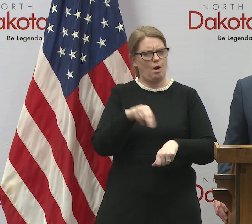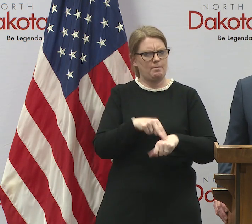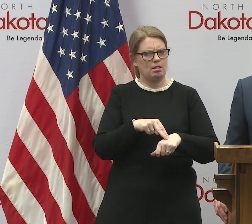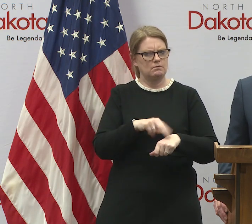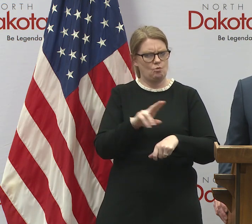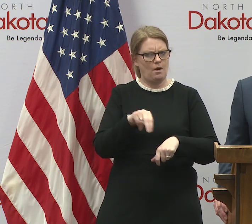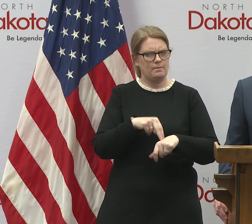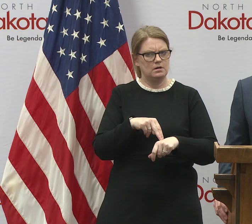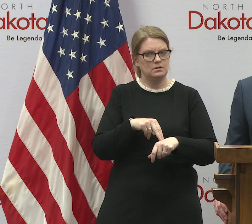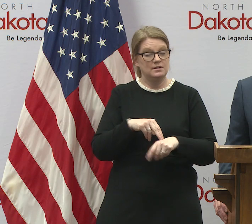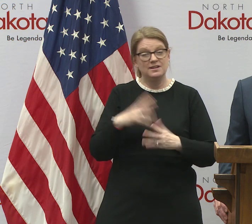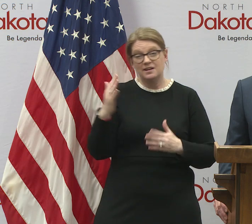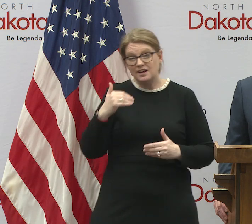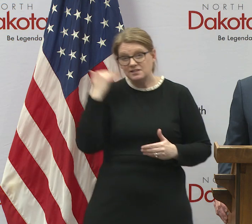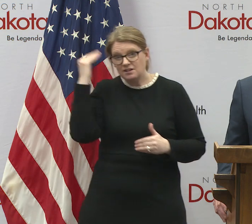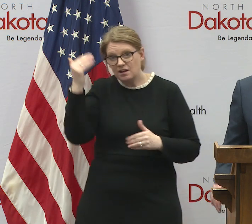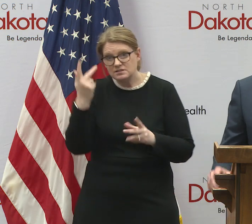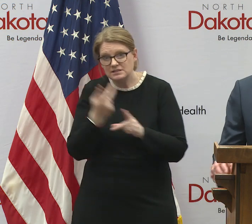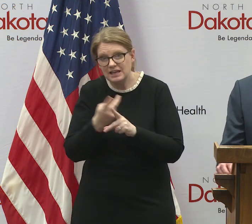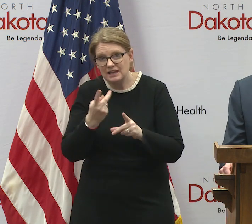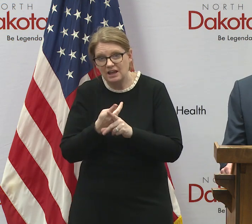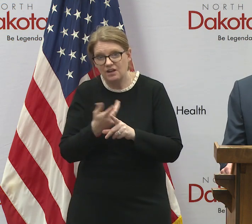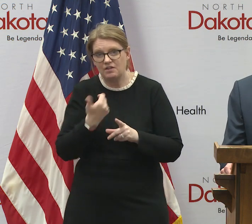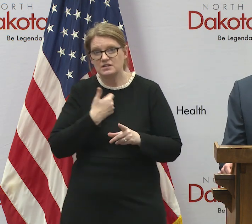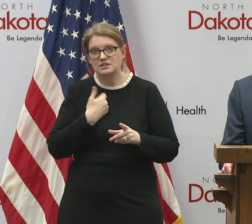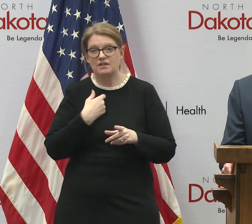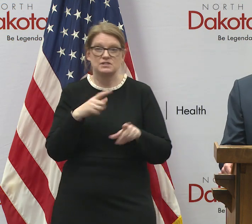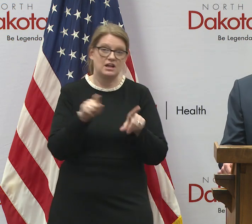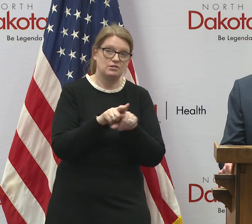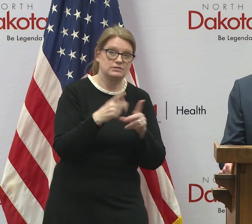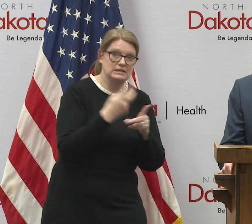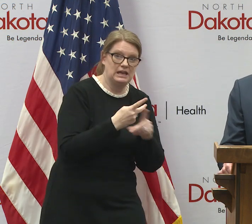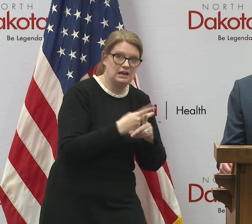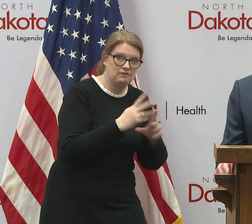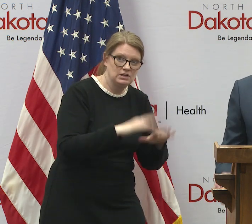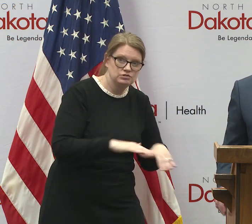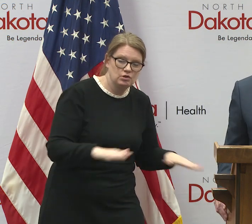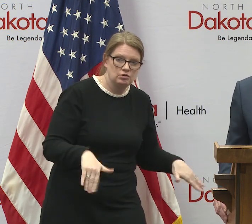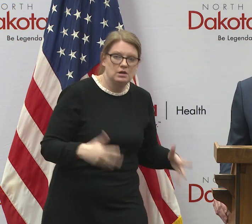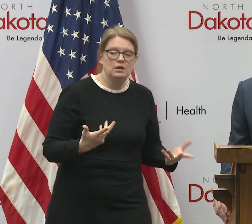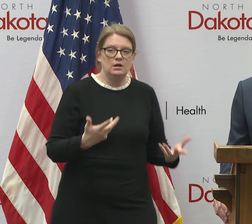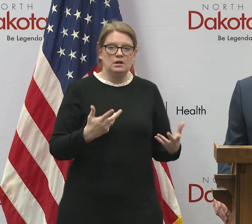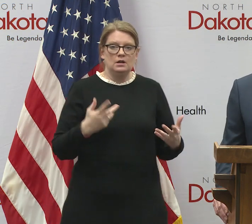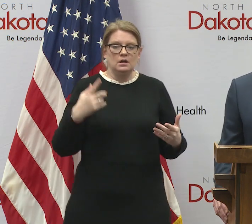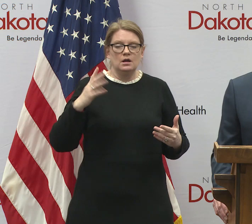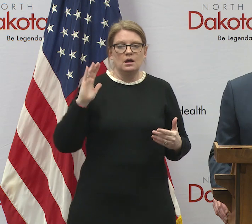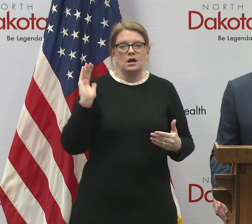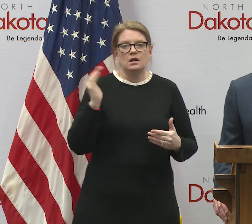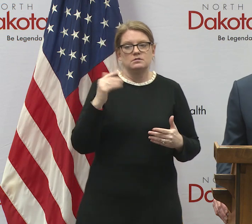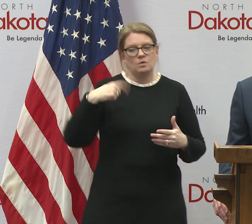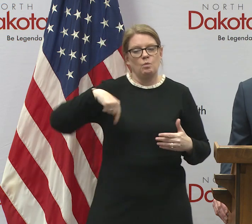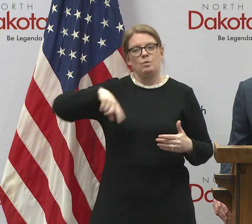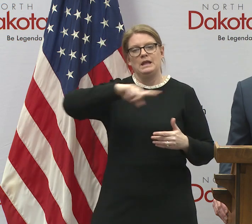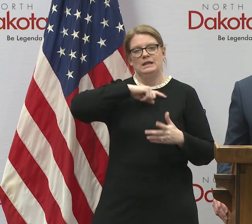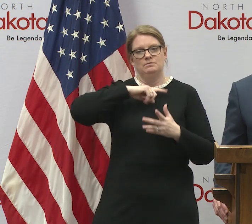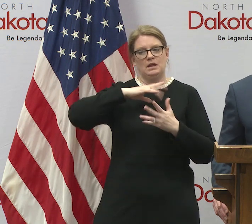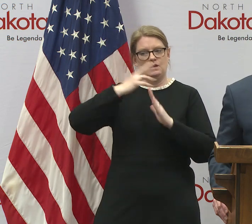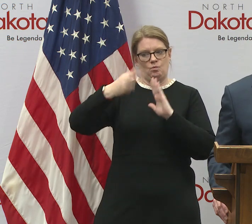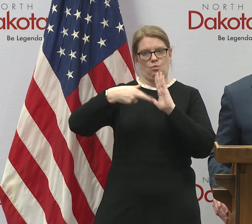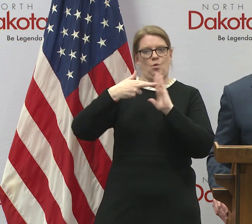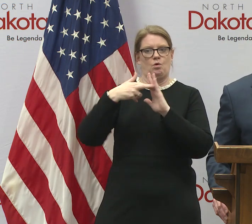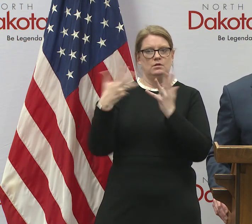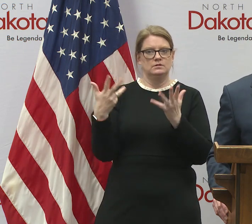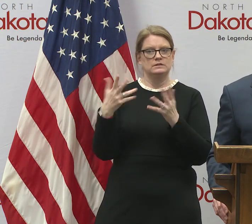take care of ourselves, even as we're trying to take care of our children and those around us. And we can all play a role in supporting those around us, whether